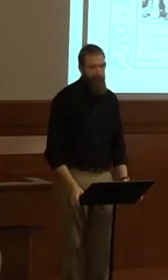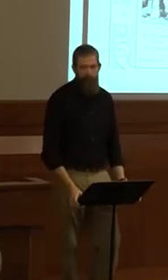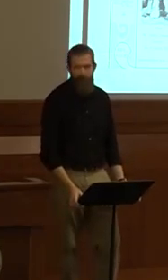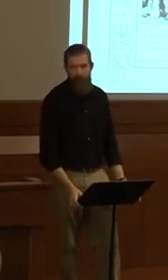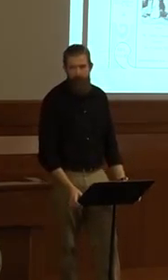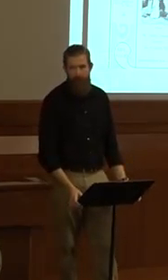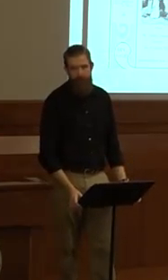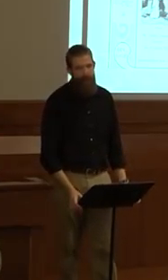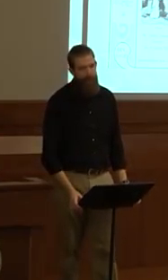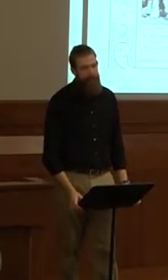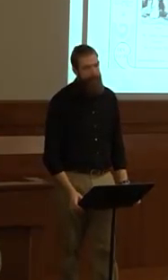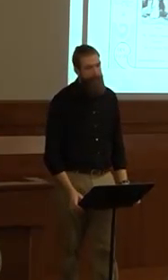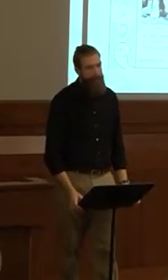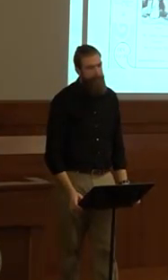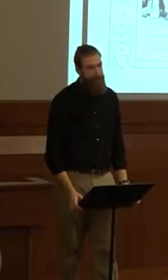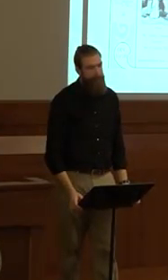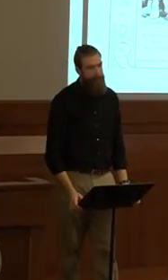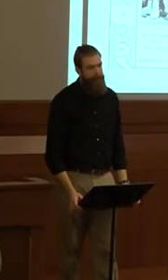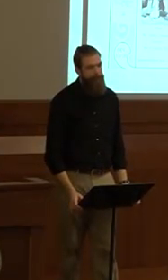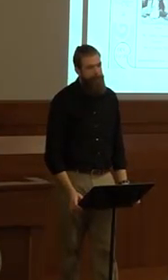He ministered to hearing people.